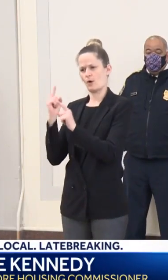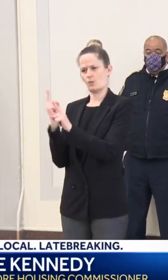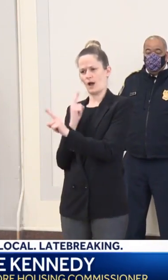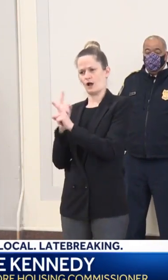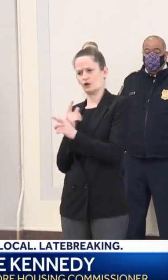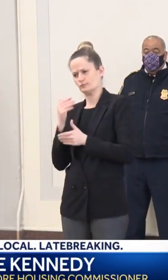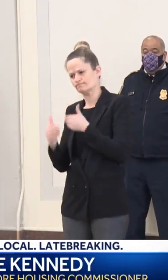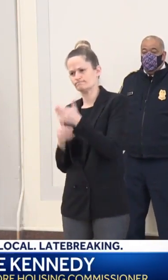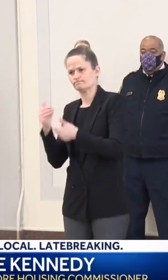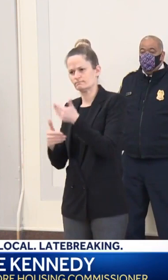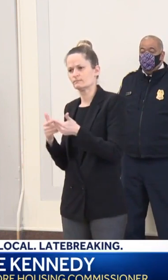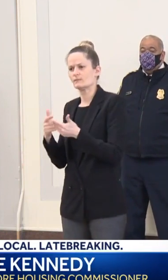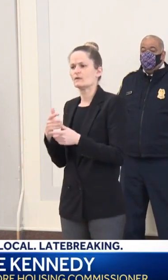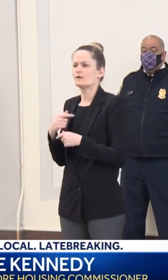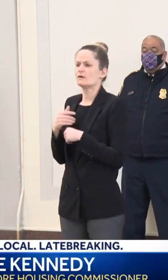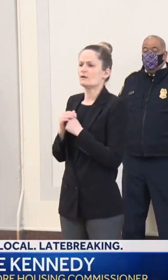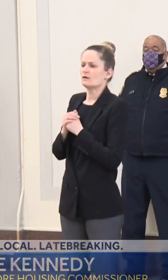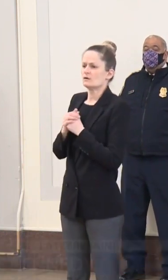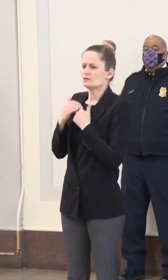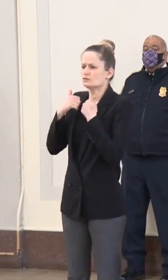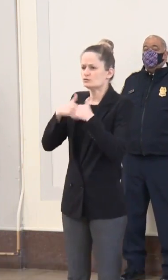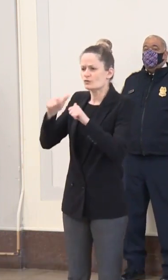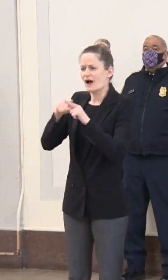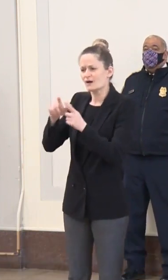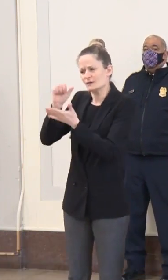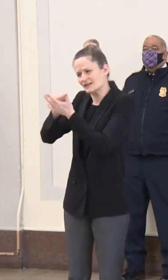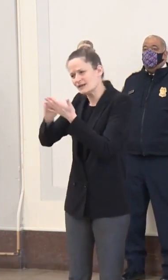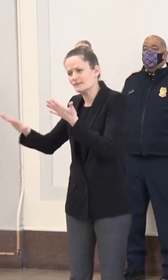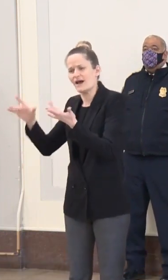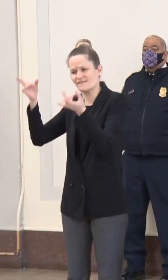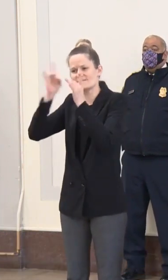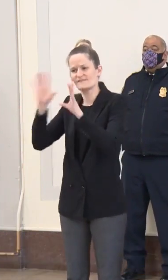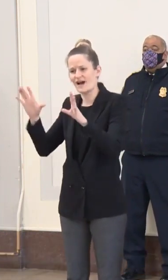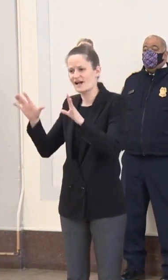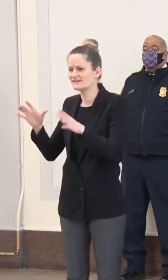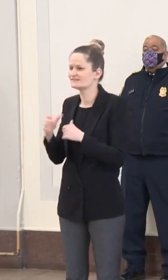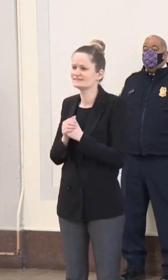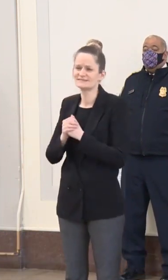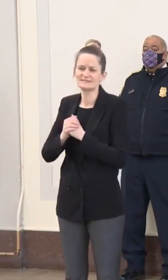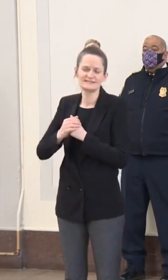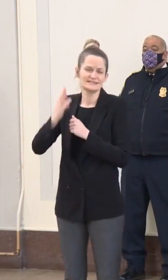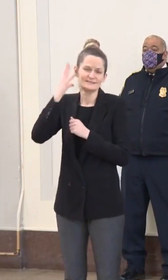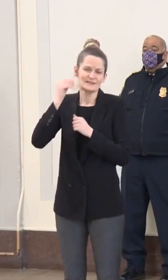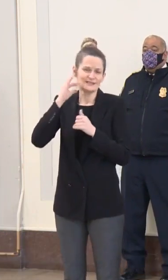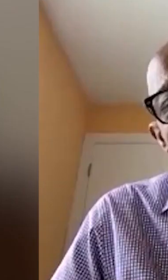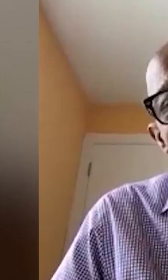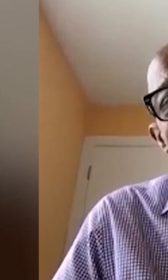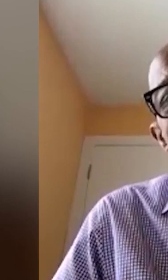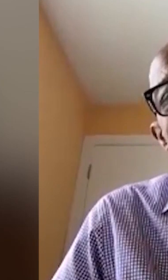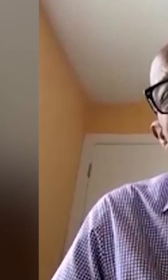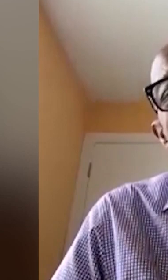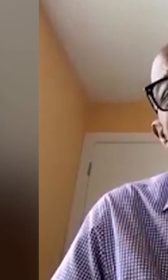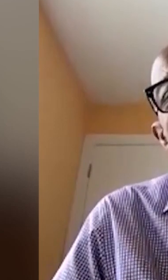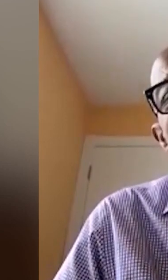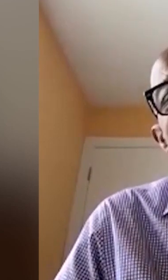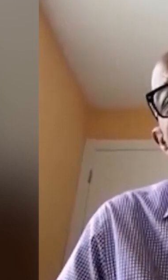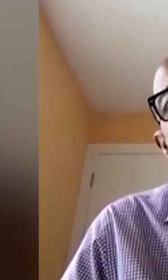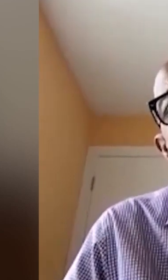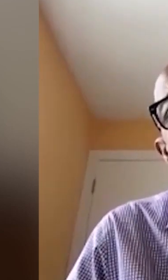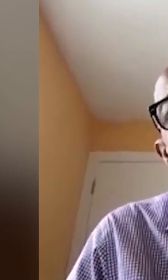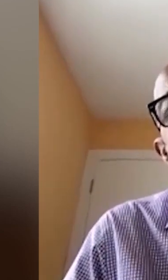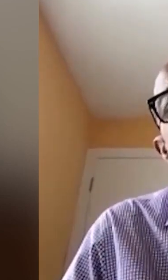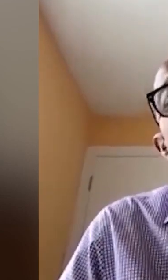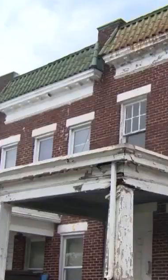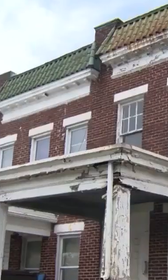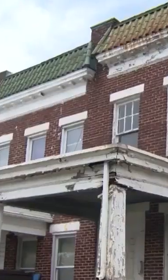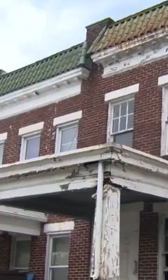eliminating blight as needed so that we do not experience the tragedy that we experienced last week. An expert with the University